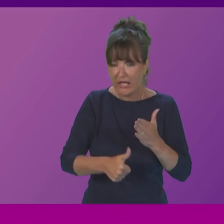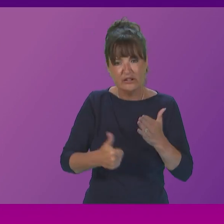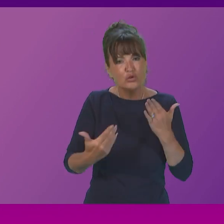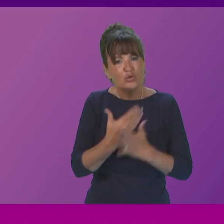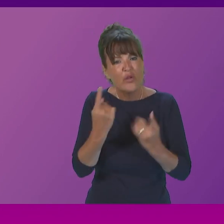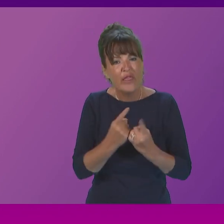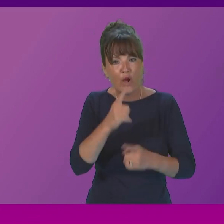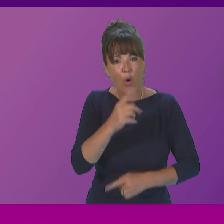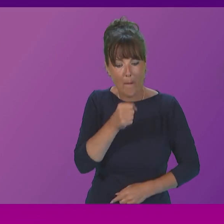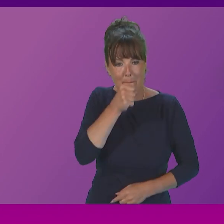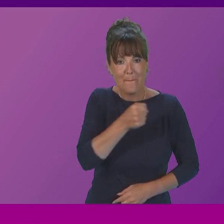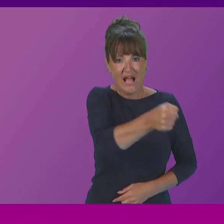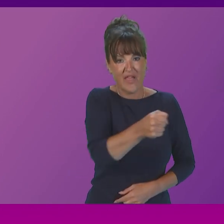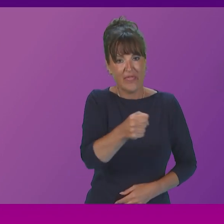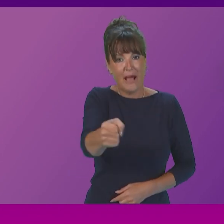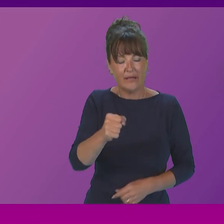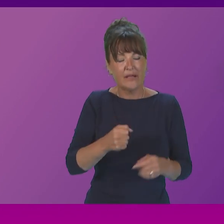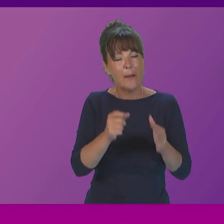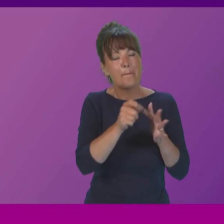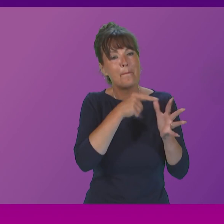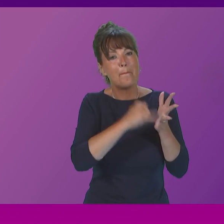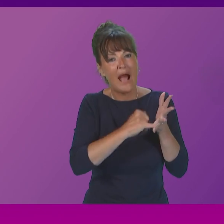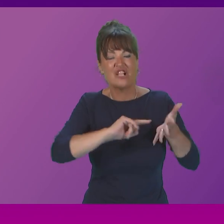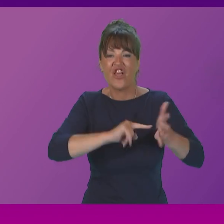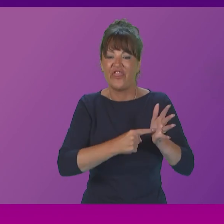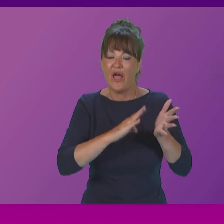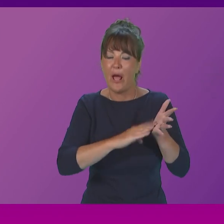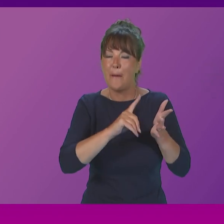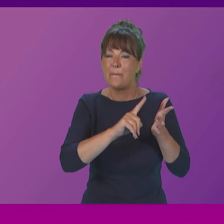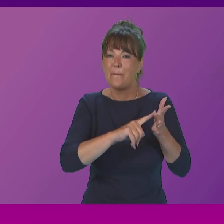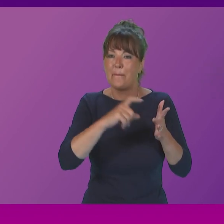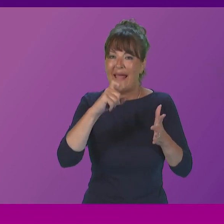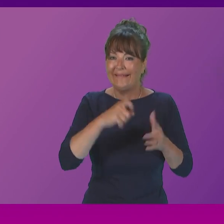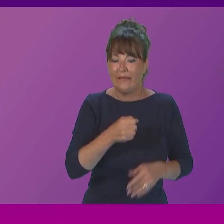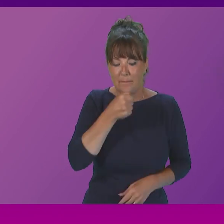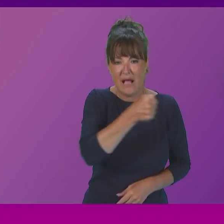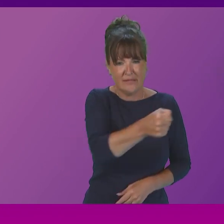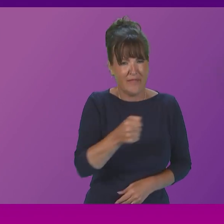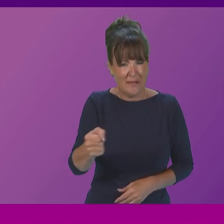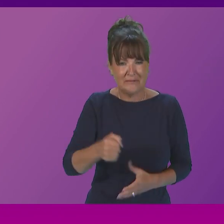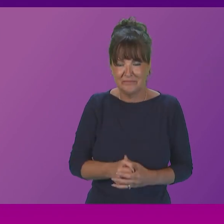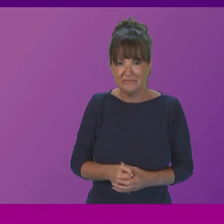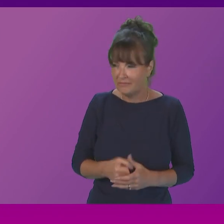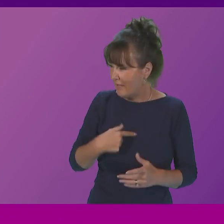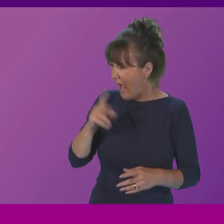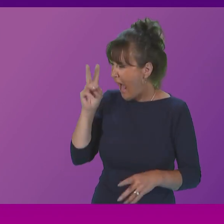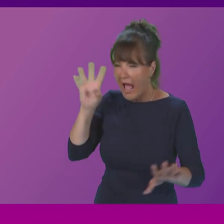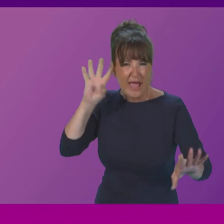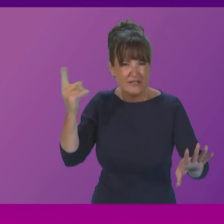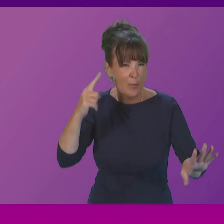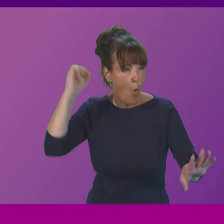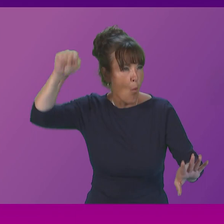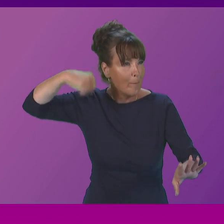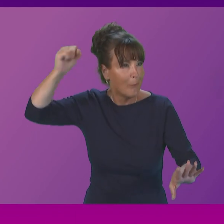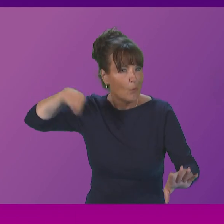aware of. Oh, thanks. It's There was a couple of whoops in the room, and I'm assuming that